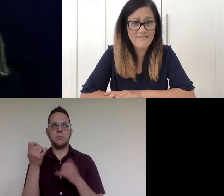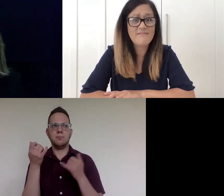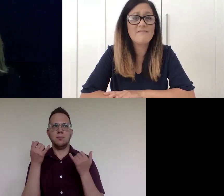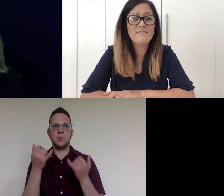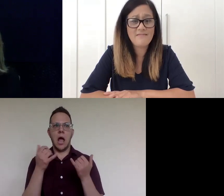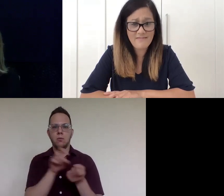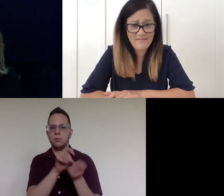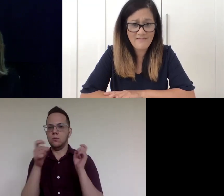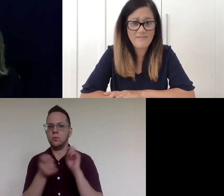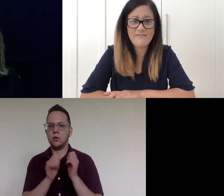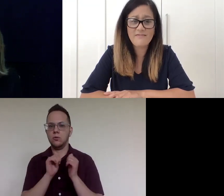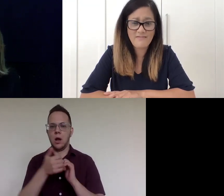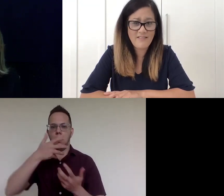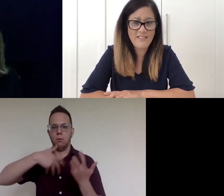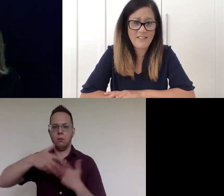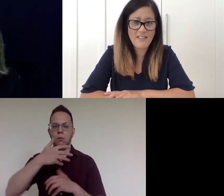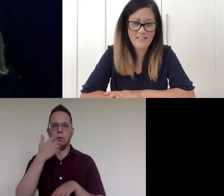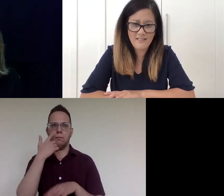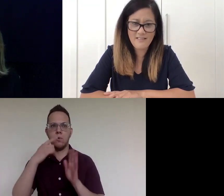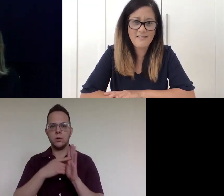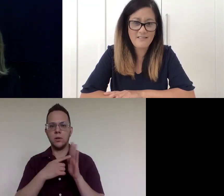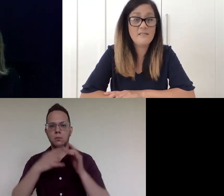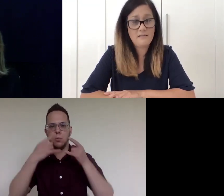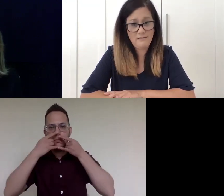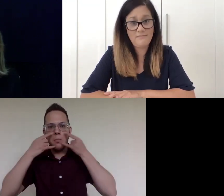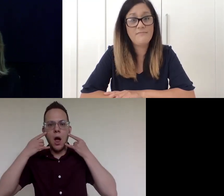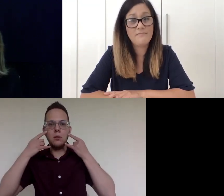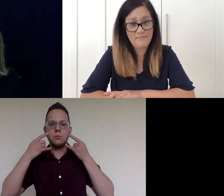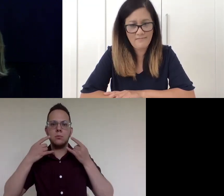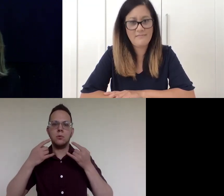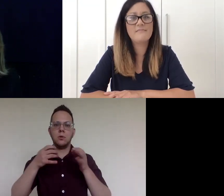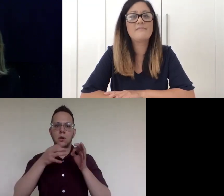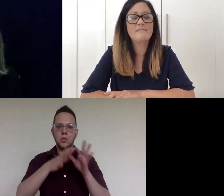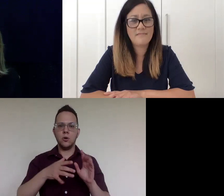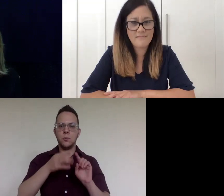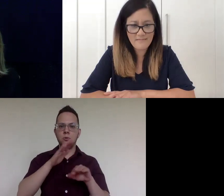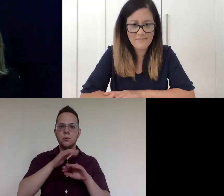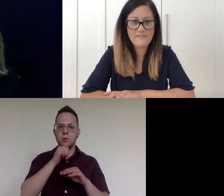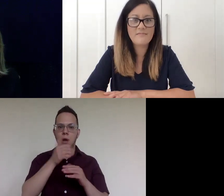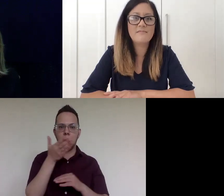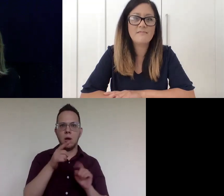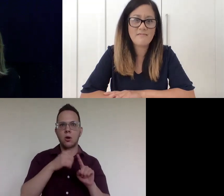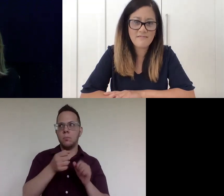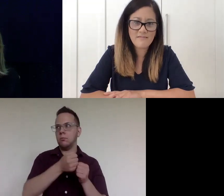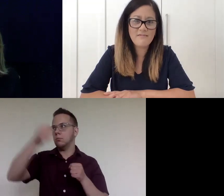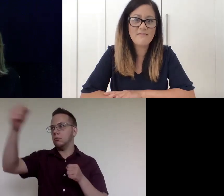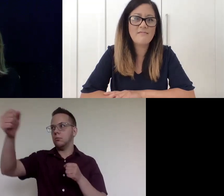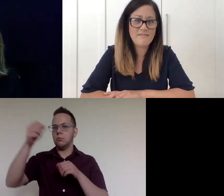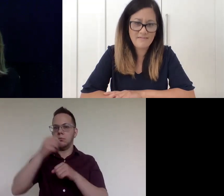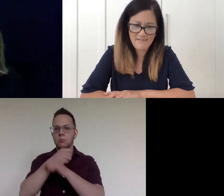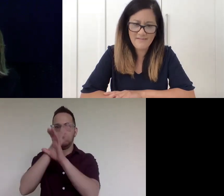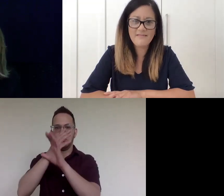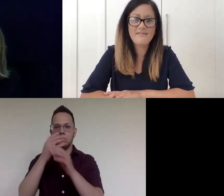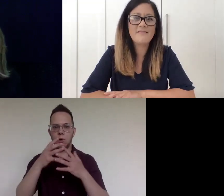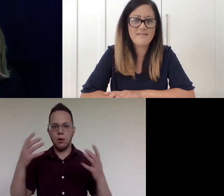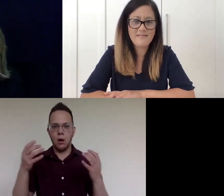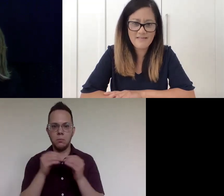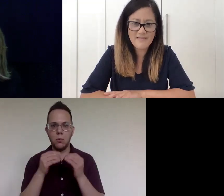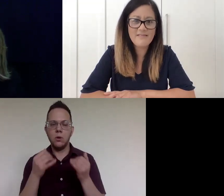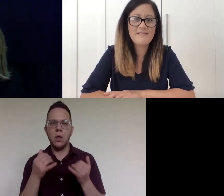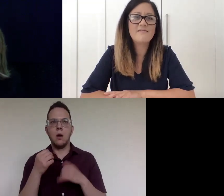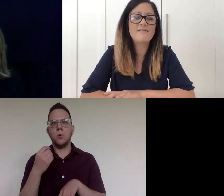unique time. And we're switching to using these masks where maybe interpreters aren't